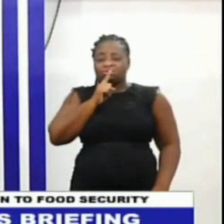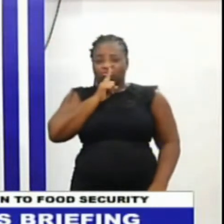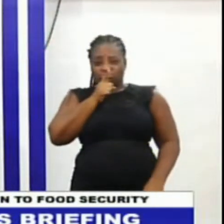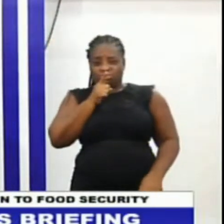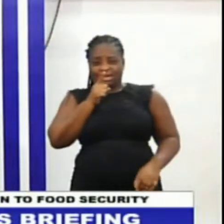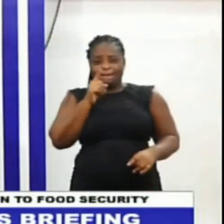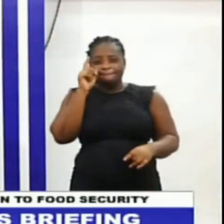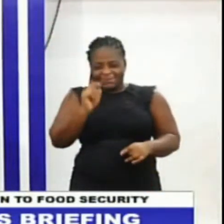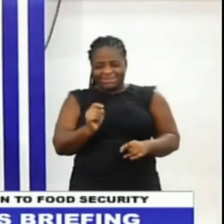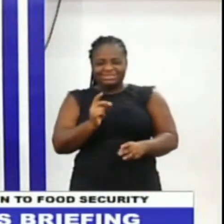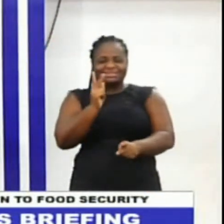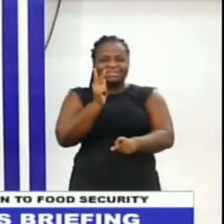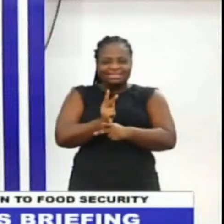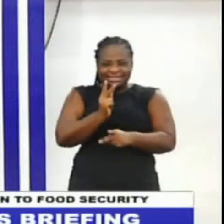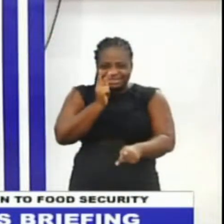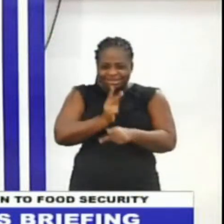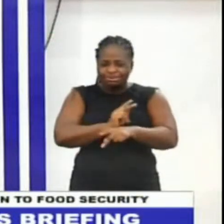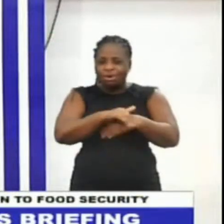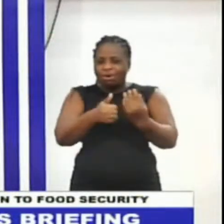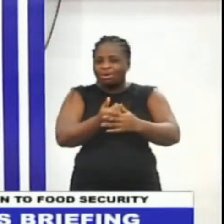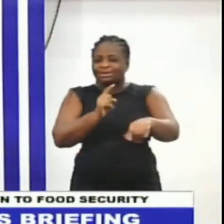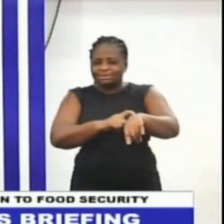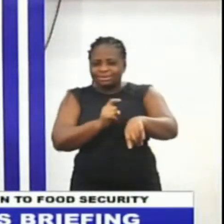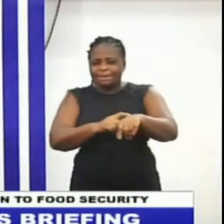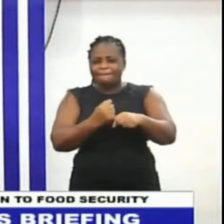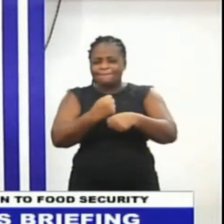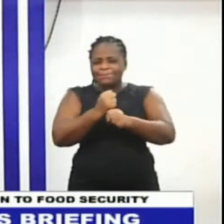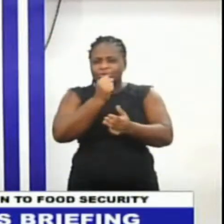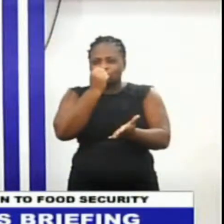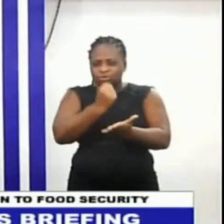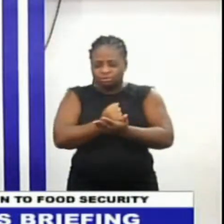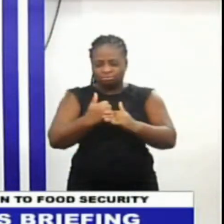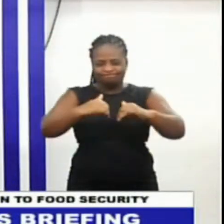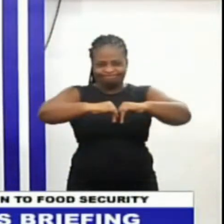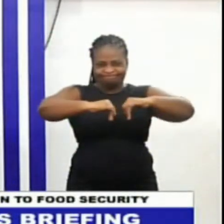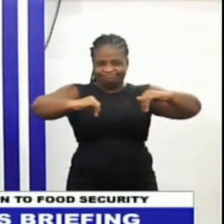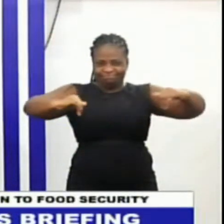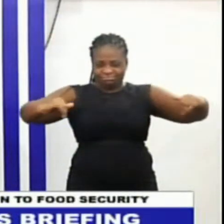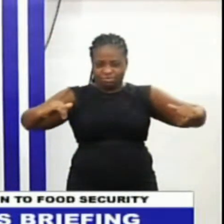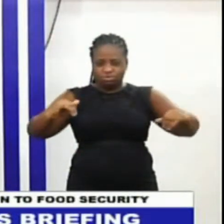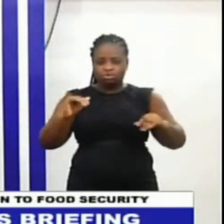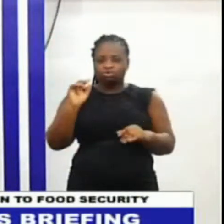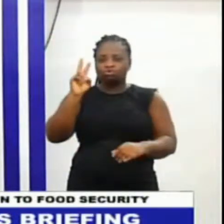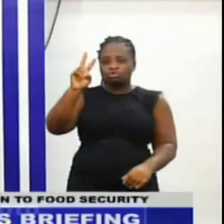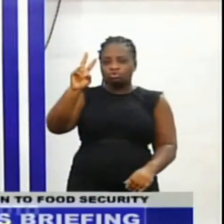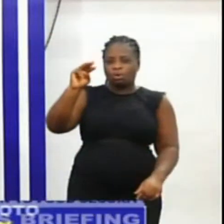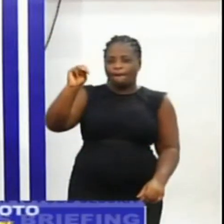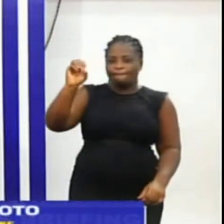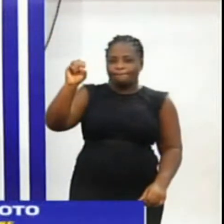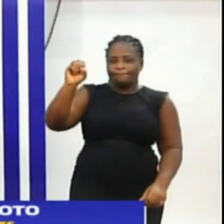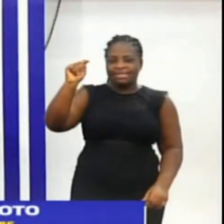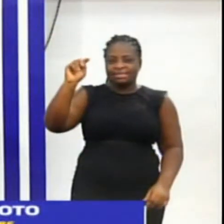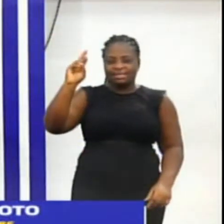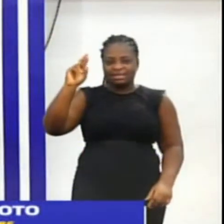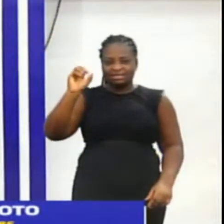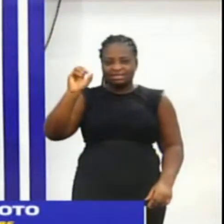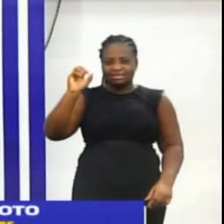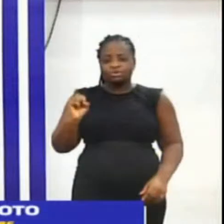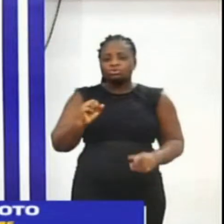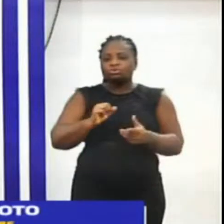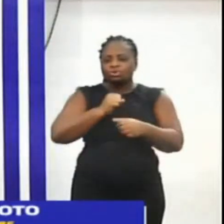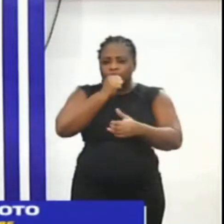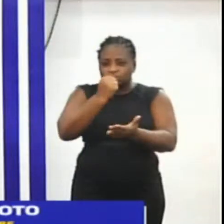keep all the time, making sure that we keep the distance of 2 meters from each other, to ensure that even